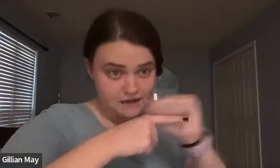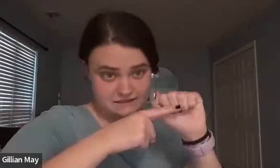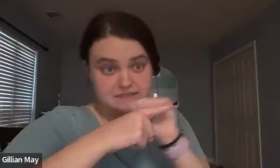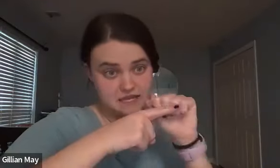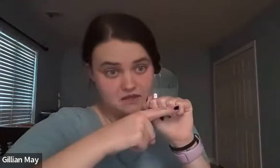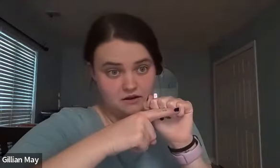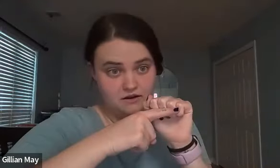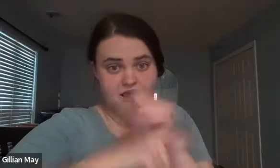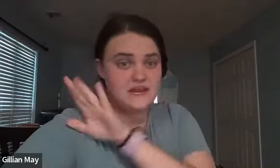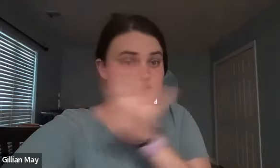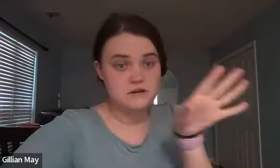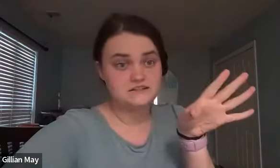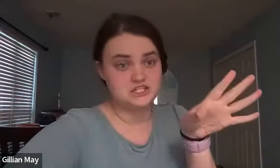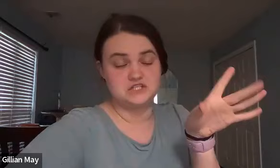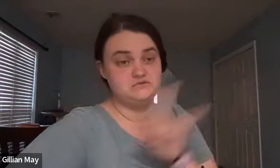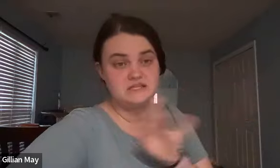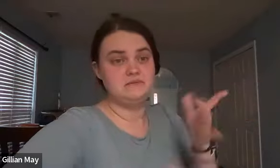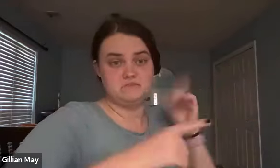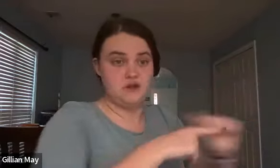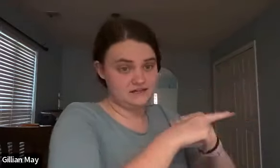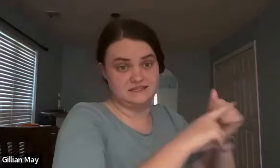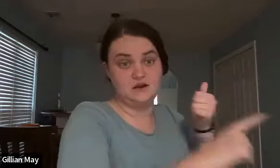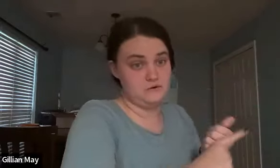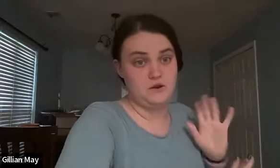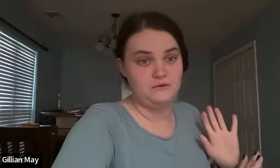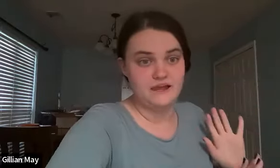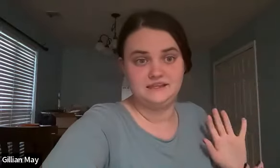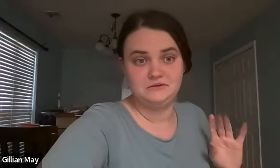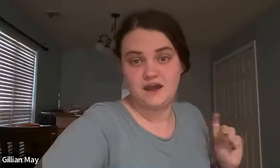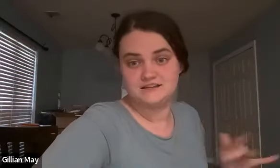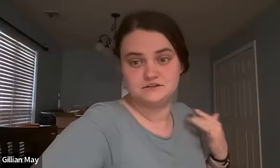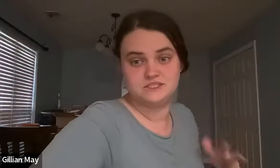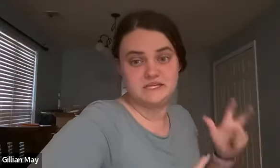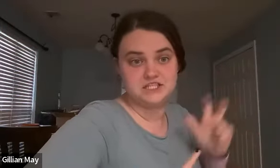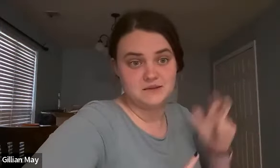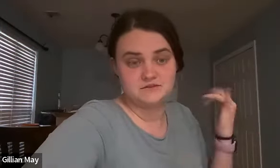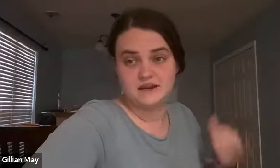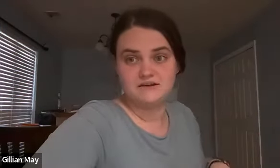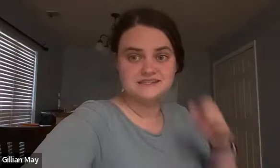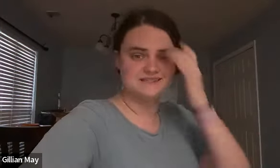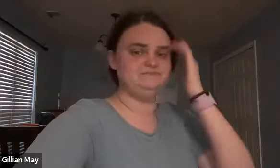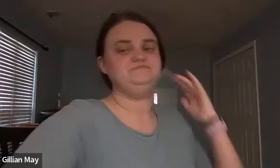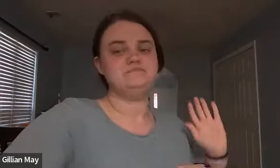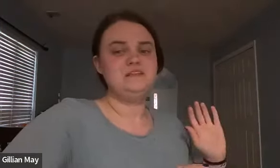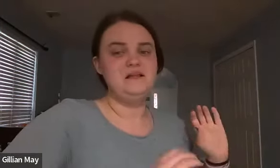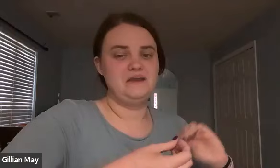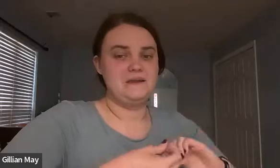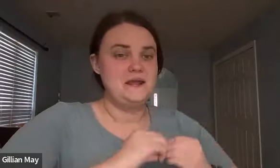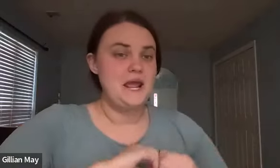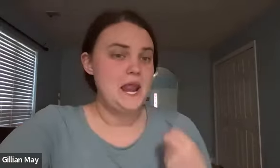practicing together and then everyone else has just really been practicing on their own. Like you guys are just being champs right now at this. Okay.